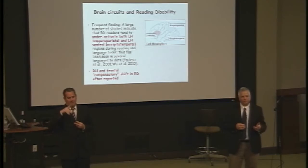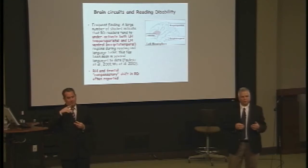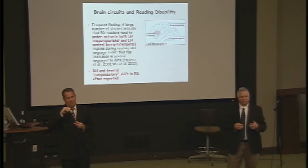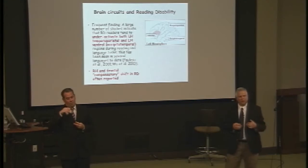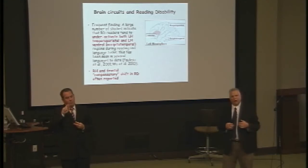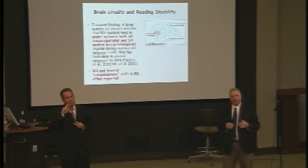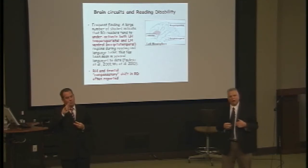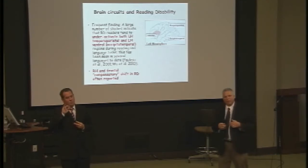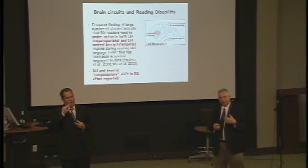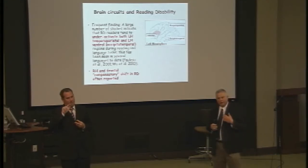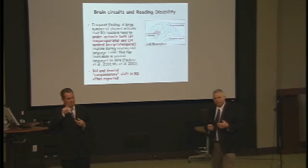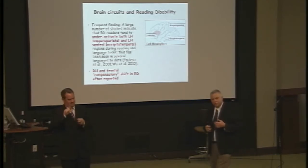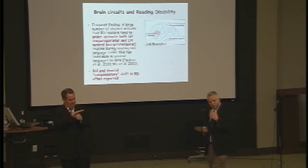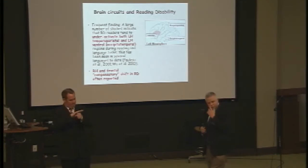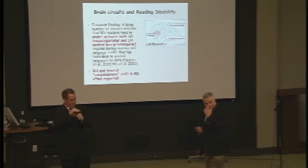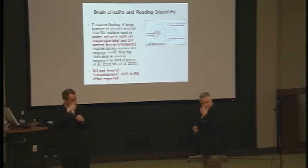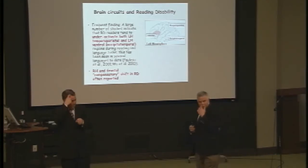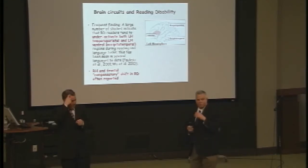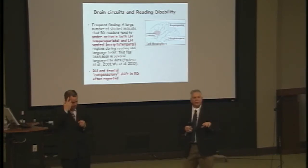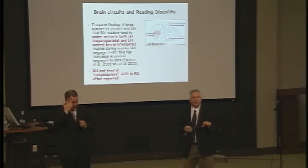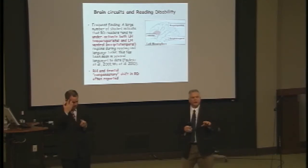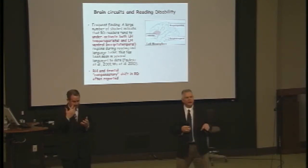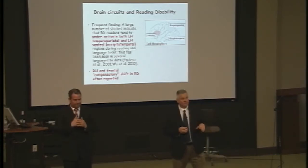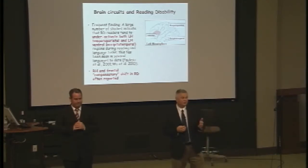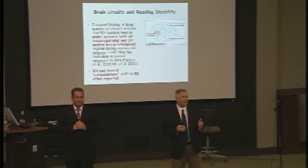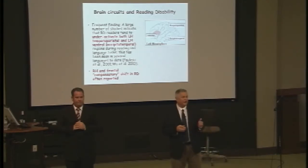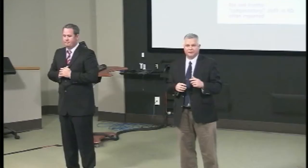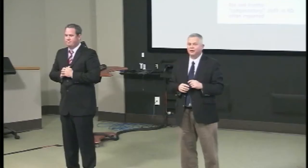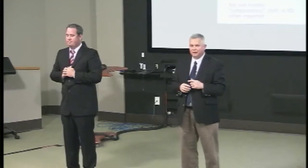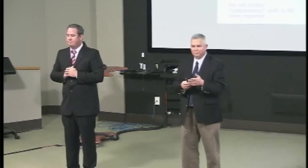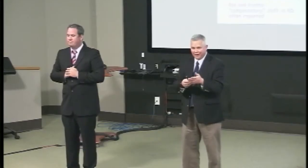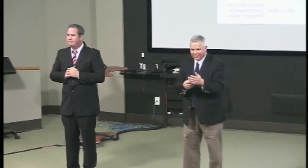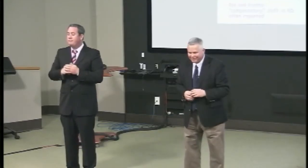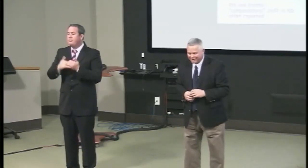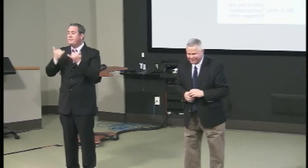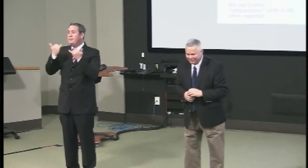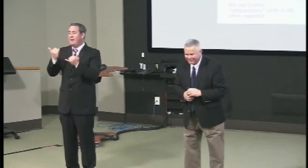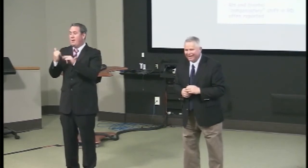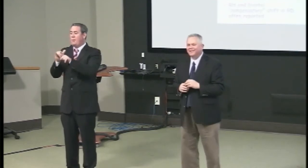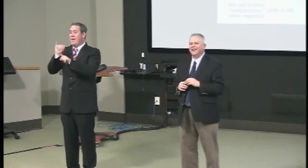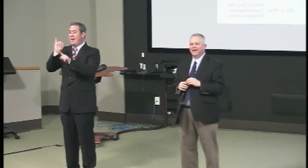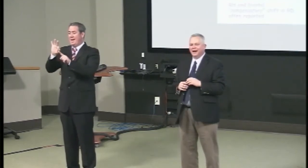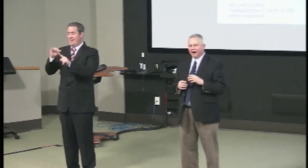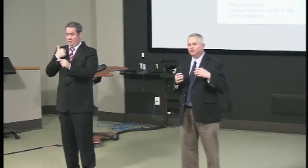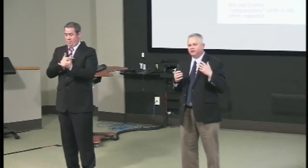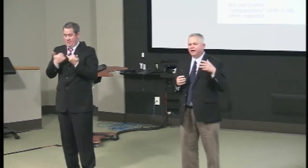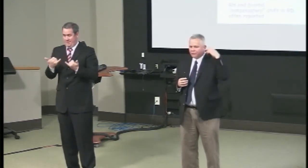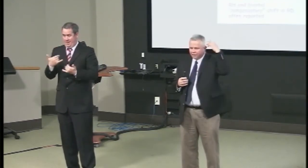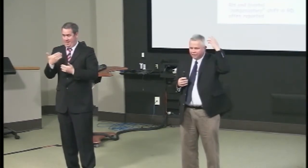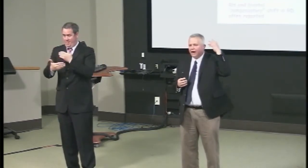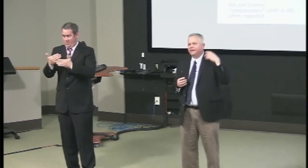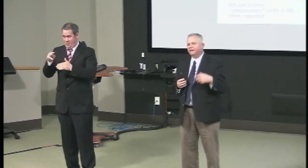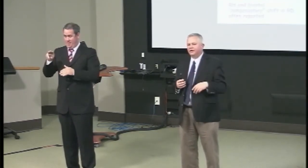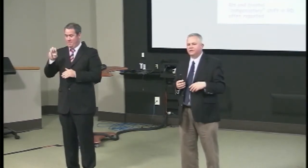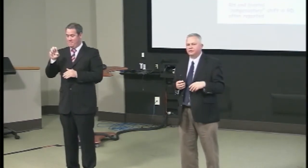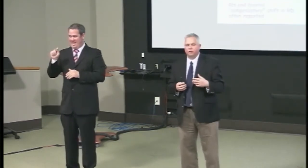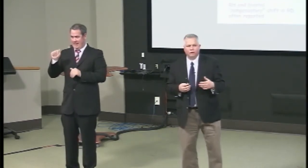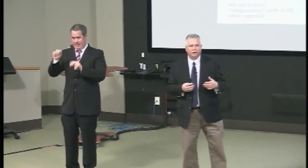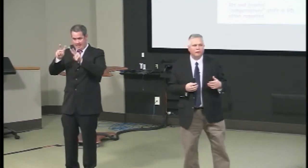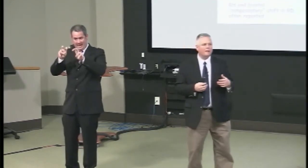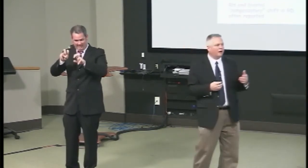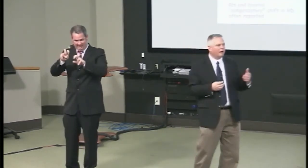are used. But if you were to sort of do a meta-analysis, in fact, such meta-analyses have been done, you generally find